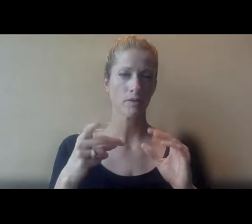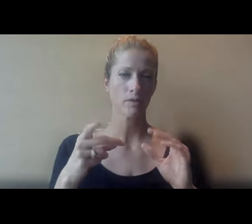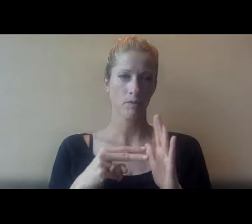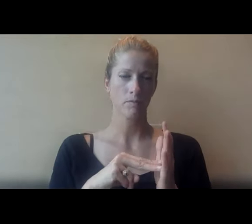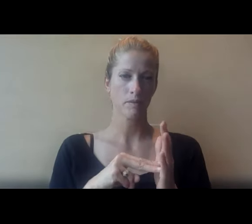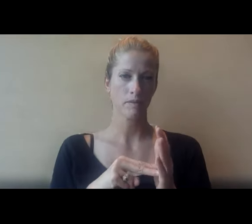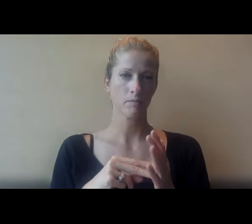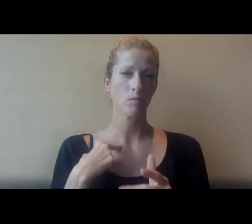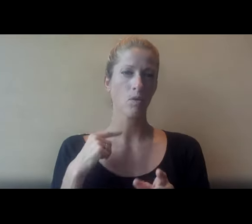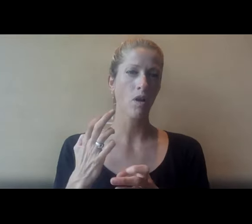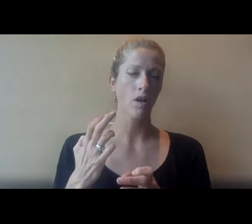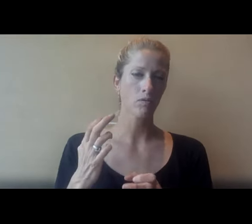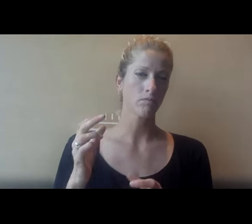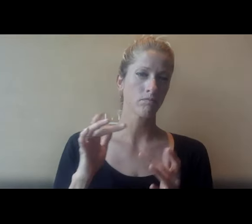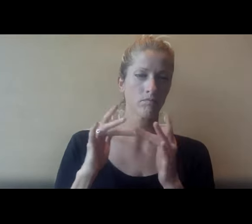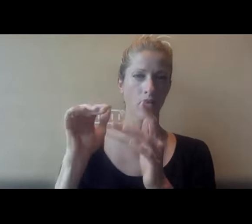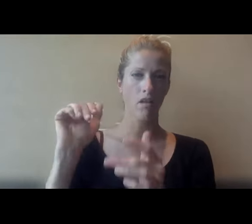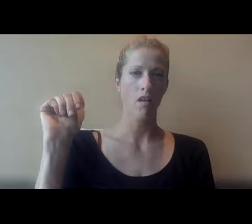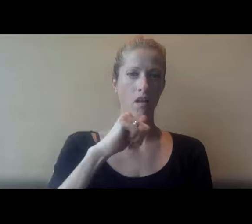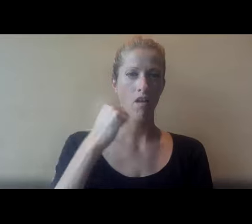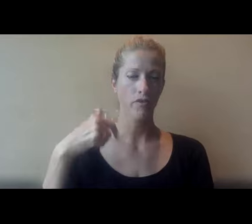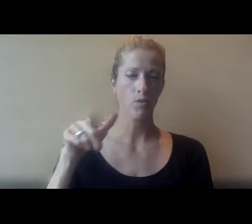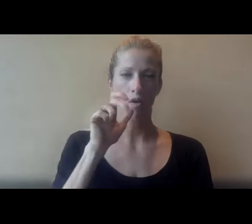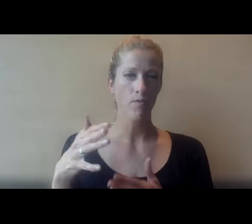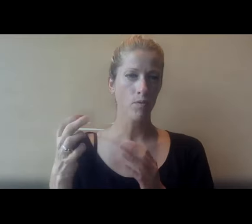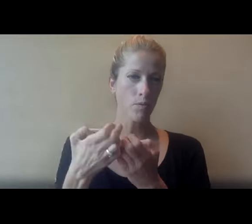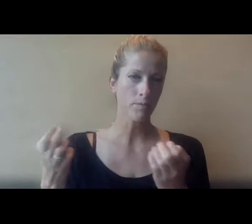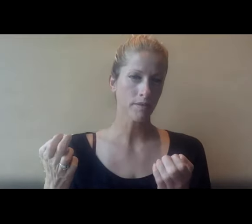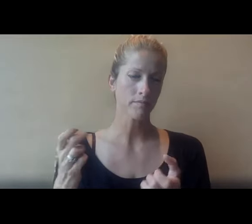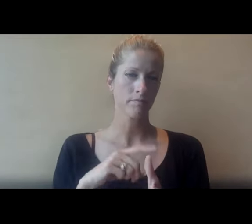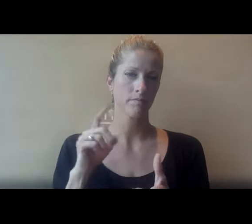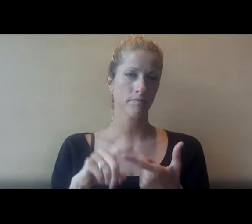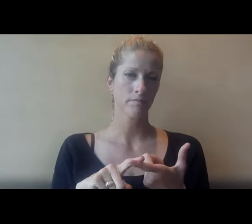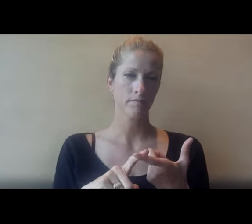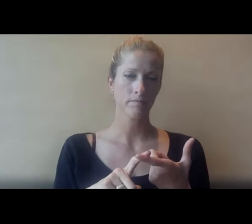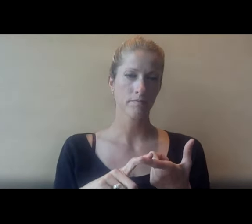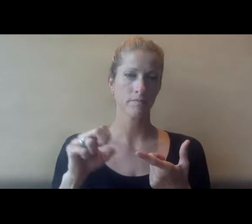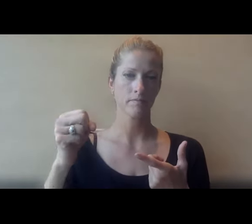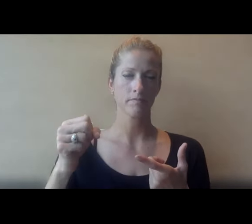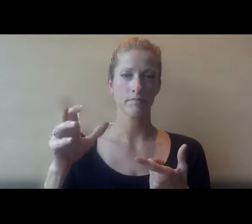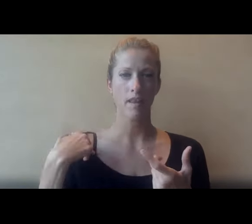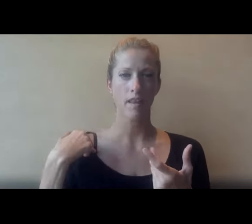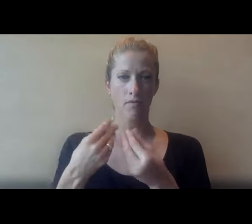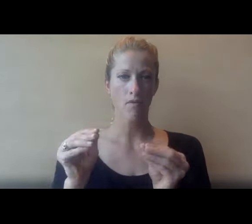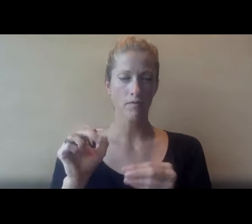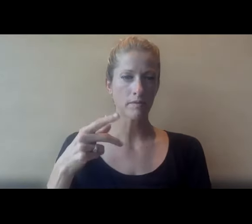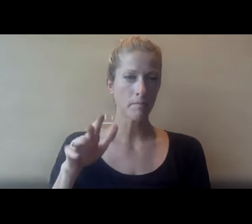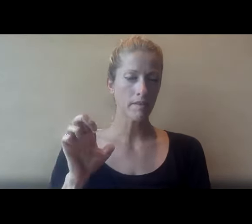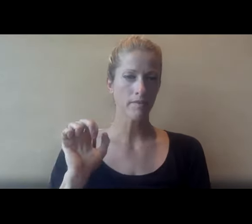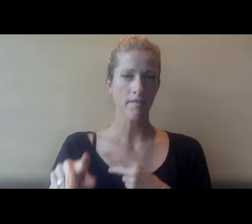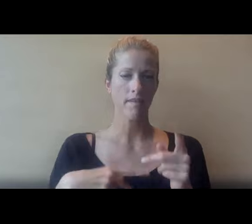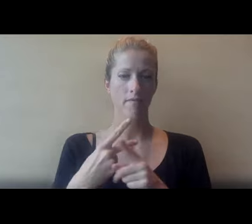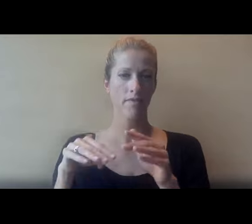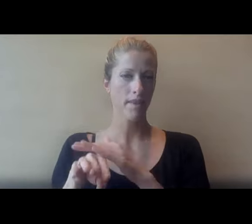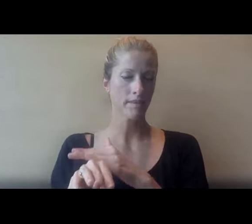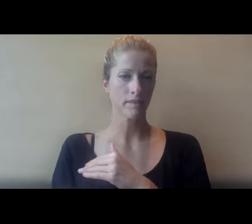we want to reach out to other nonprofits that can offer equipment, other nonprofits that can either offer a space, and together we can give the access,